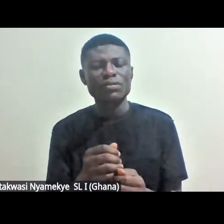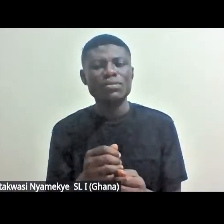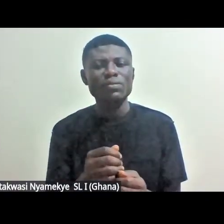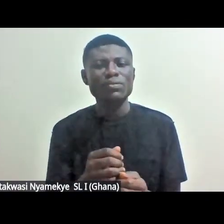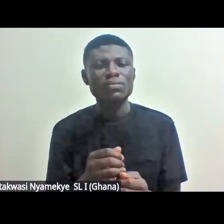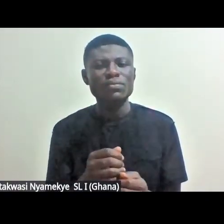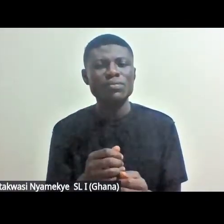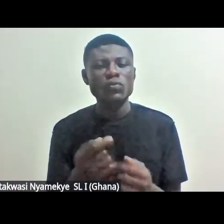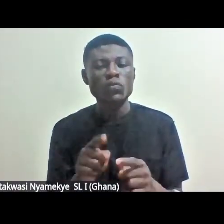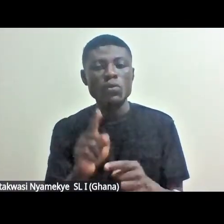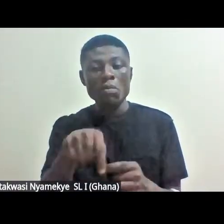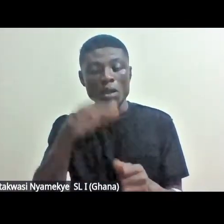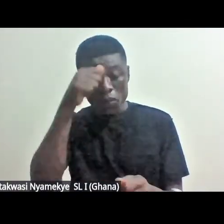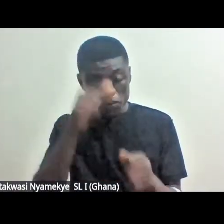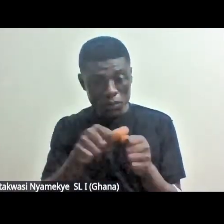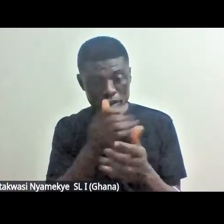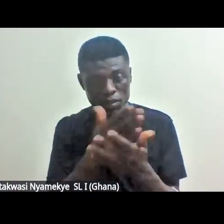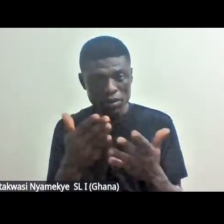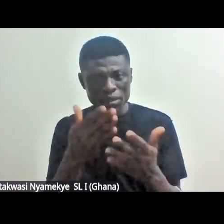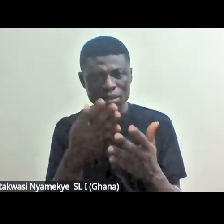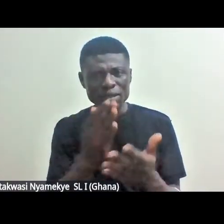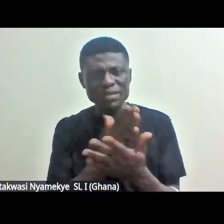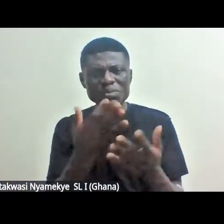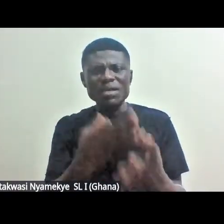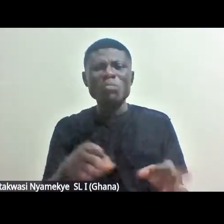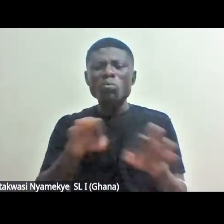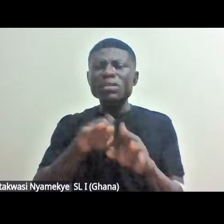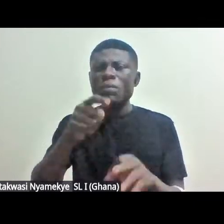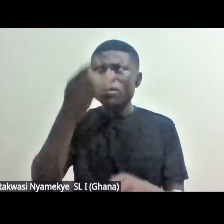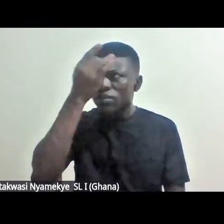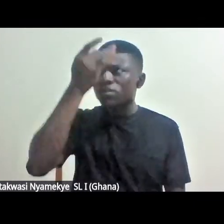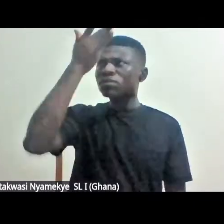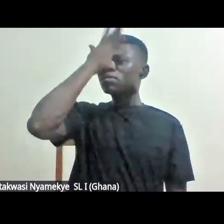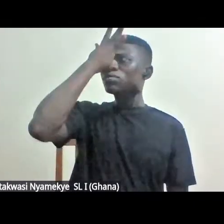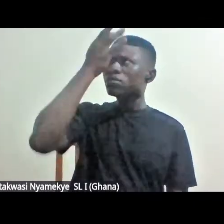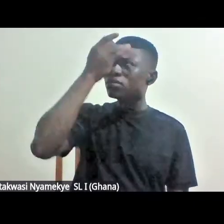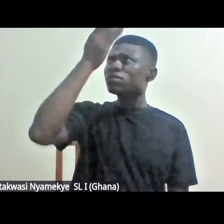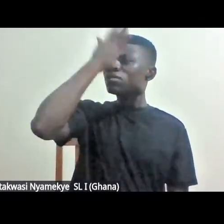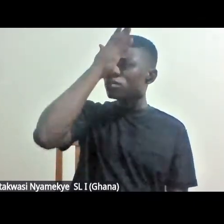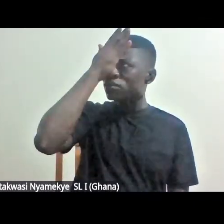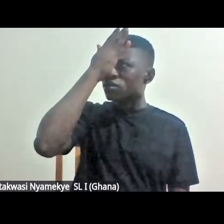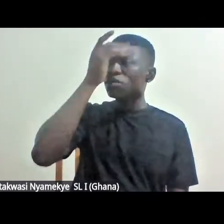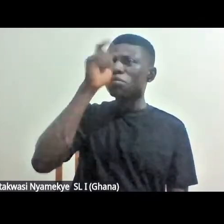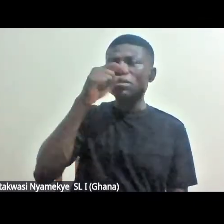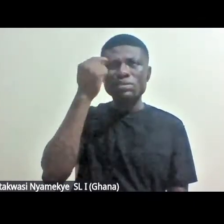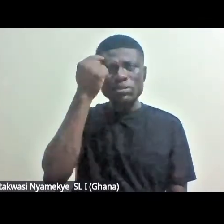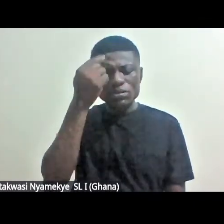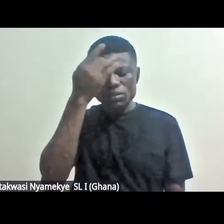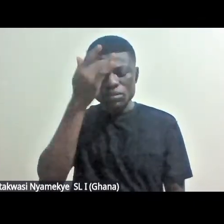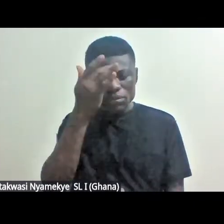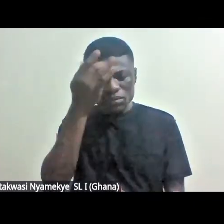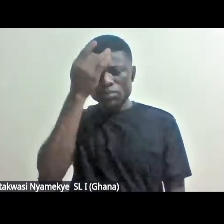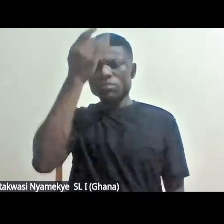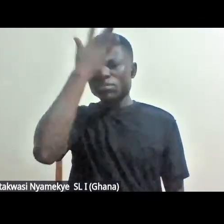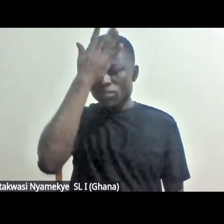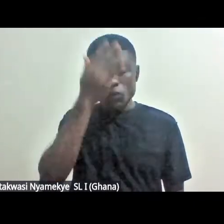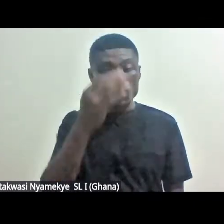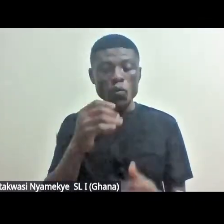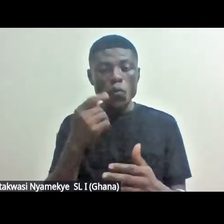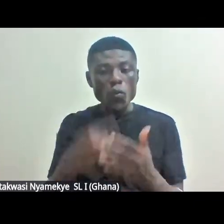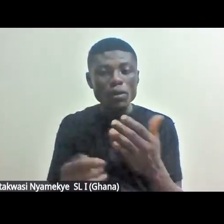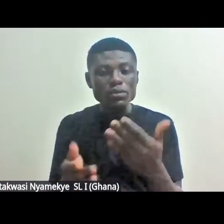When you need to remember something that is very, very important or you want to get your thoughts down, what's a quick method you